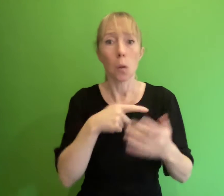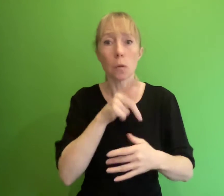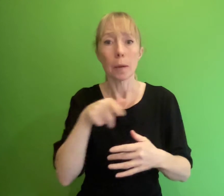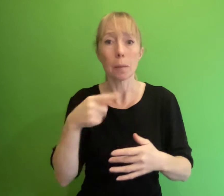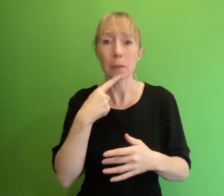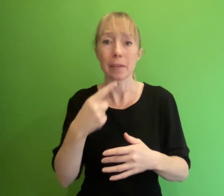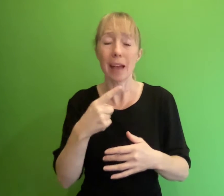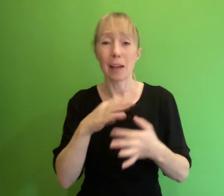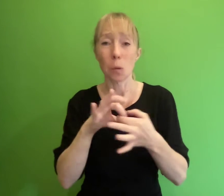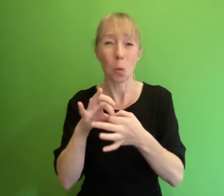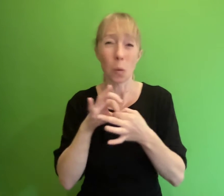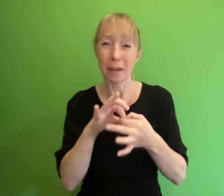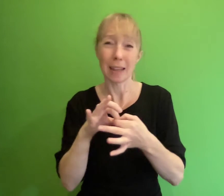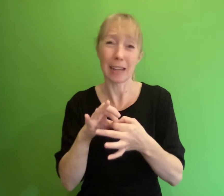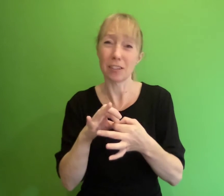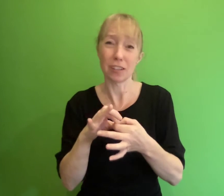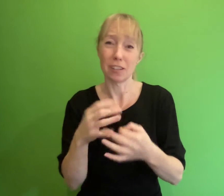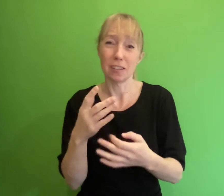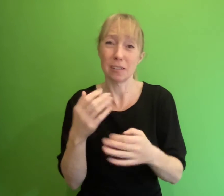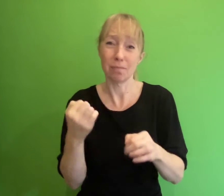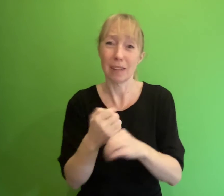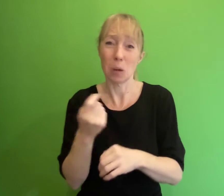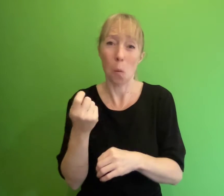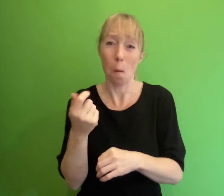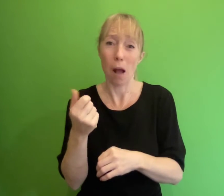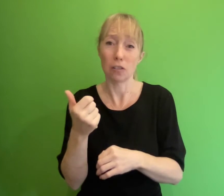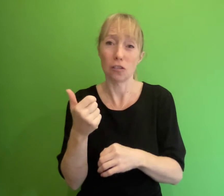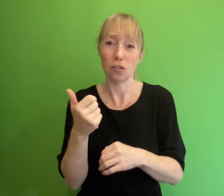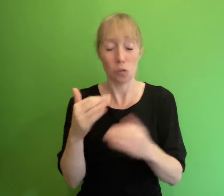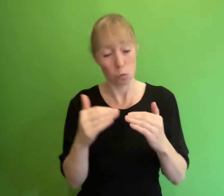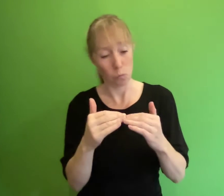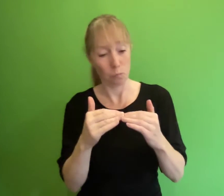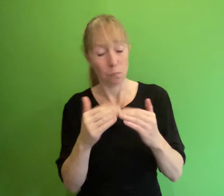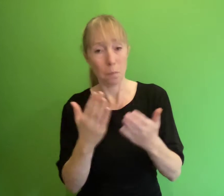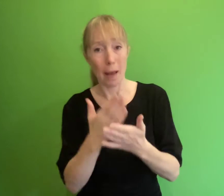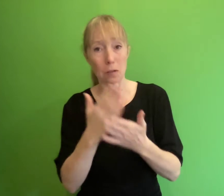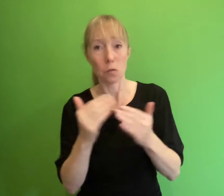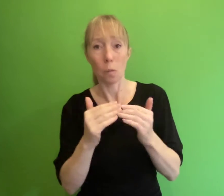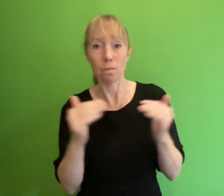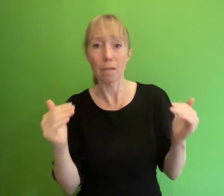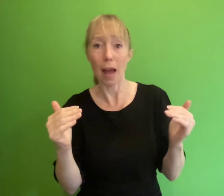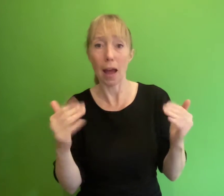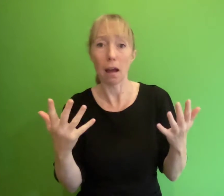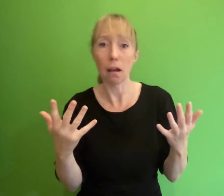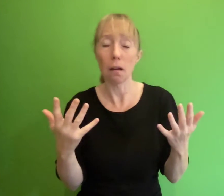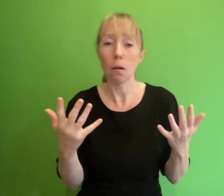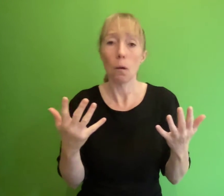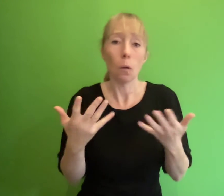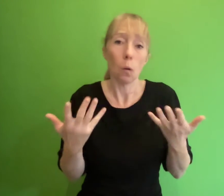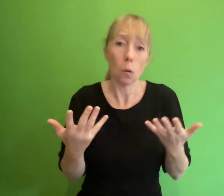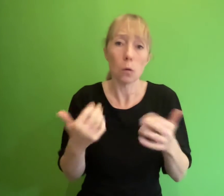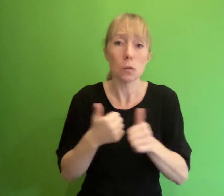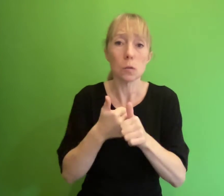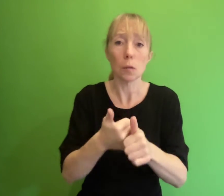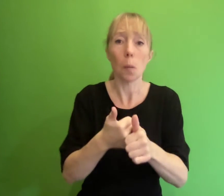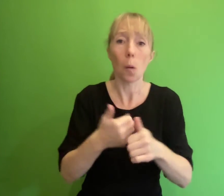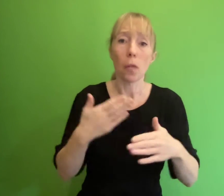organisations were not doing enough to level the participation playing field, nor to support the careers of deaf and